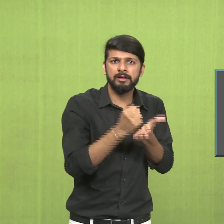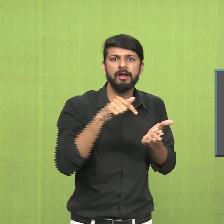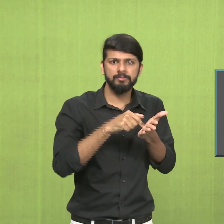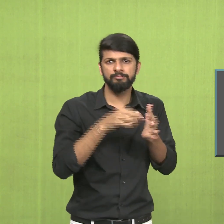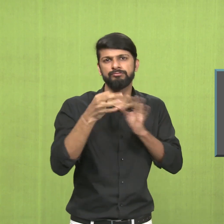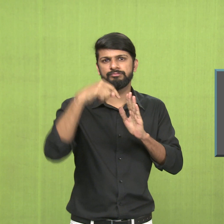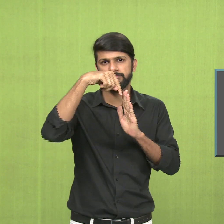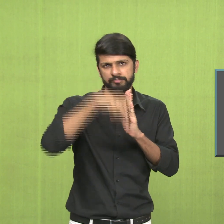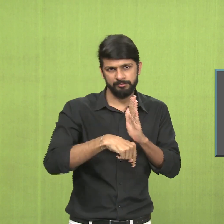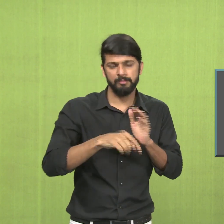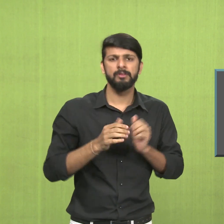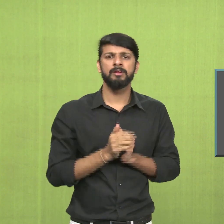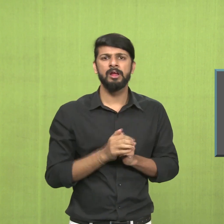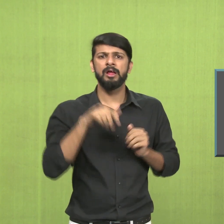Then we have printing with vegetables.